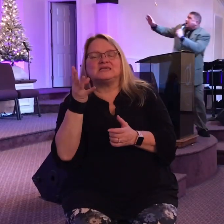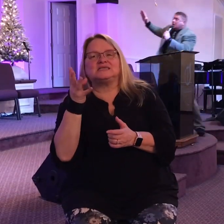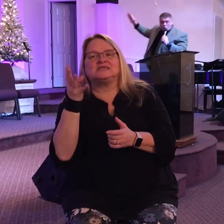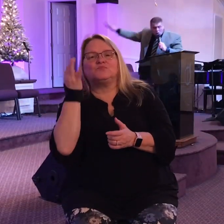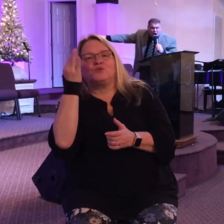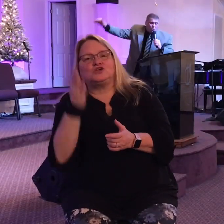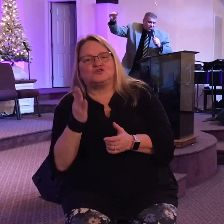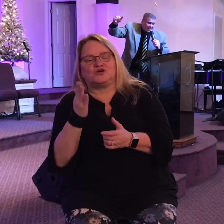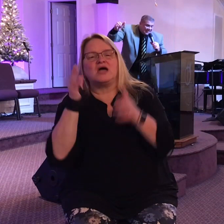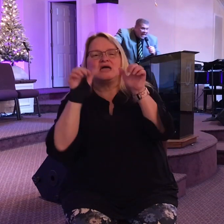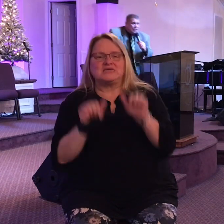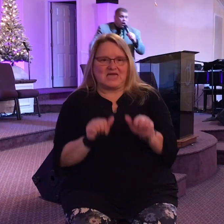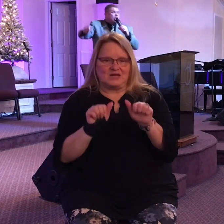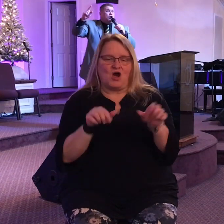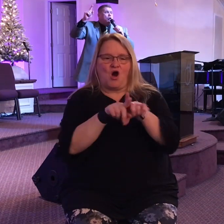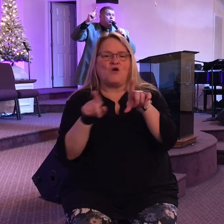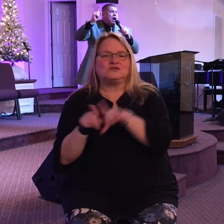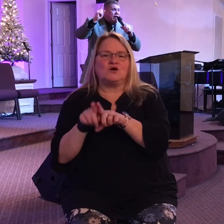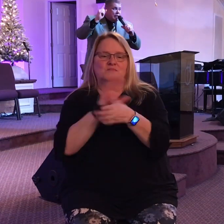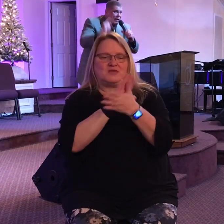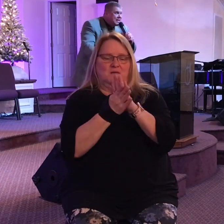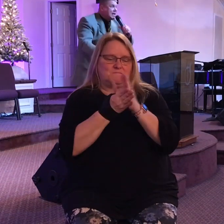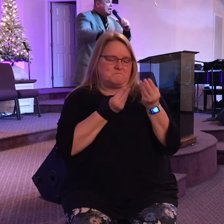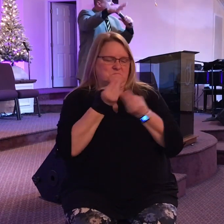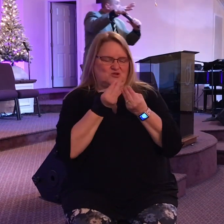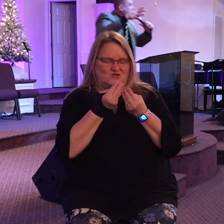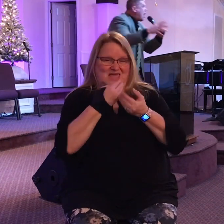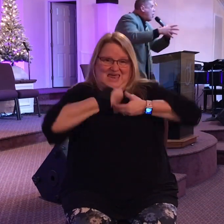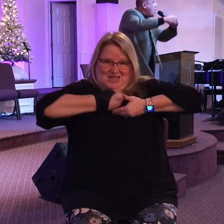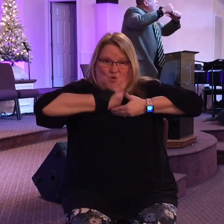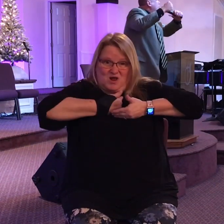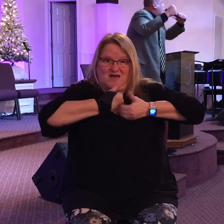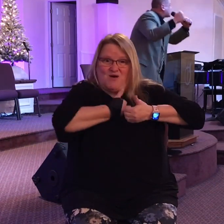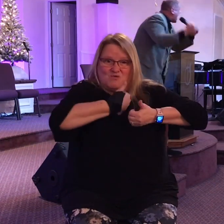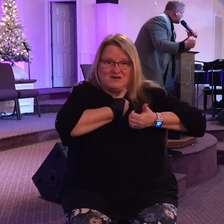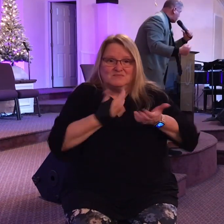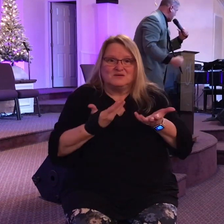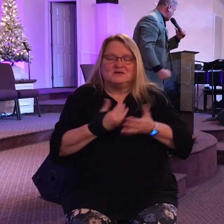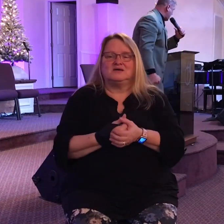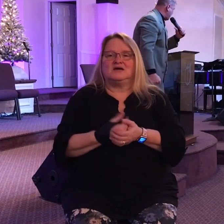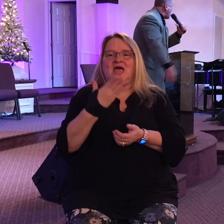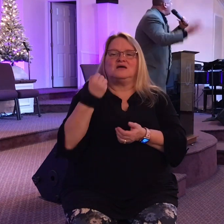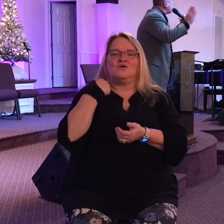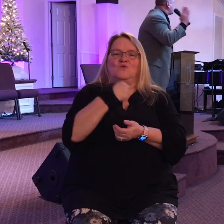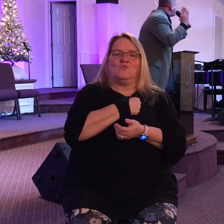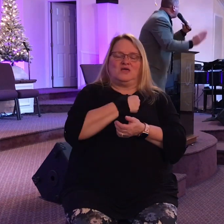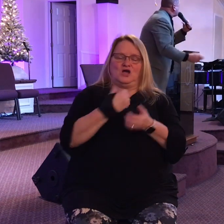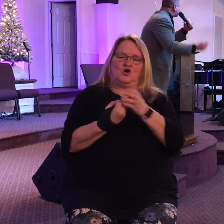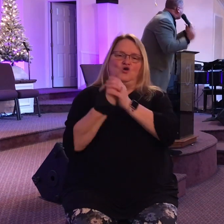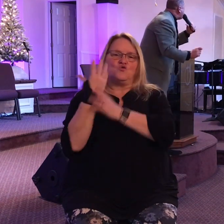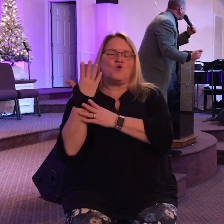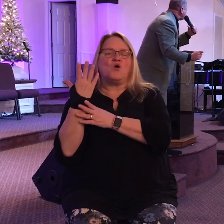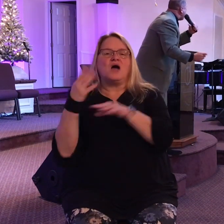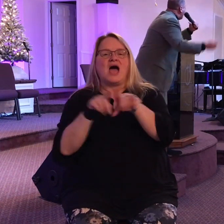there. We grow together. You don't grow independently. You grow while you're attached to each other. Look at your